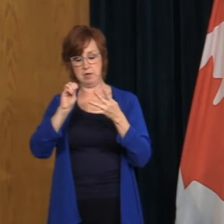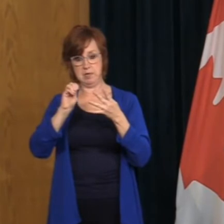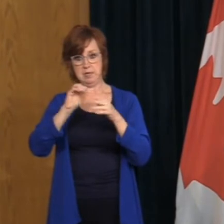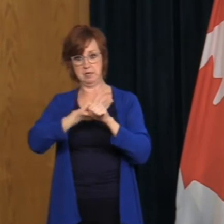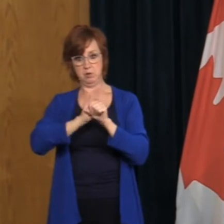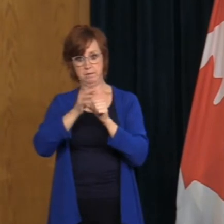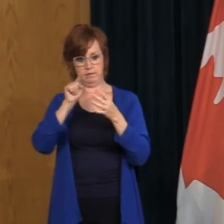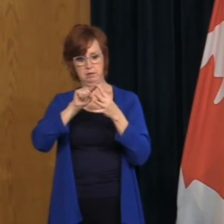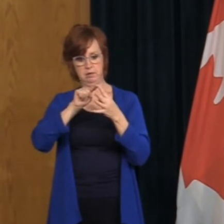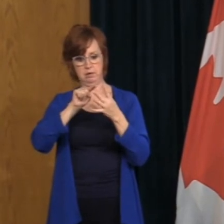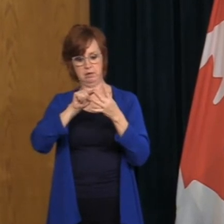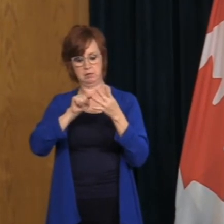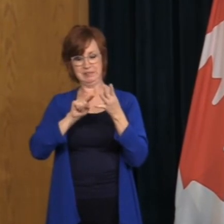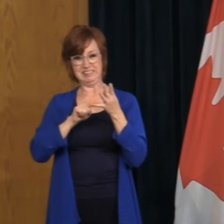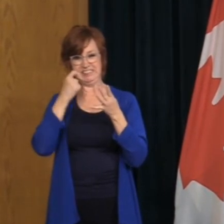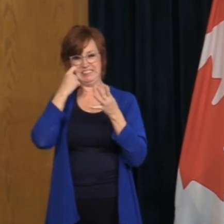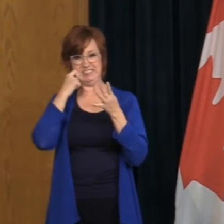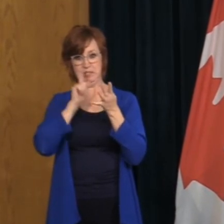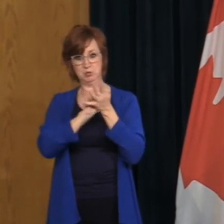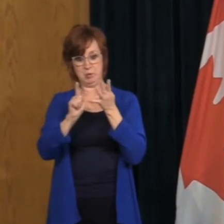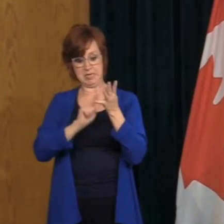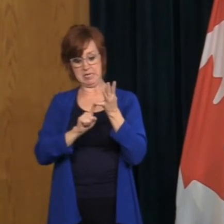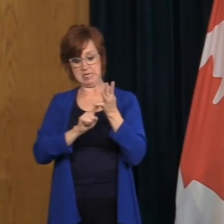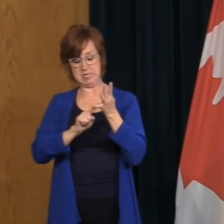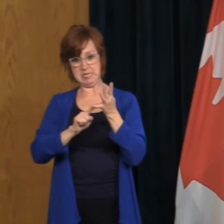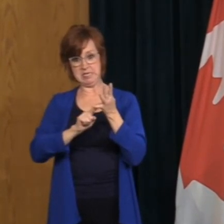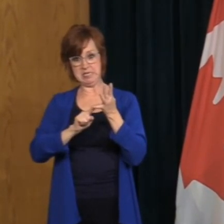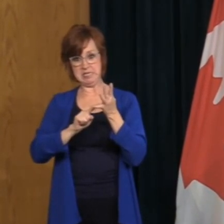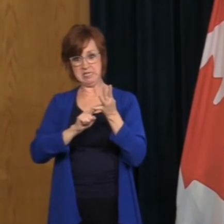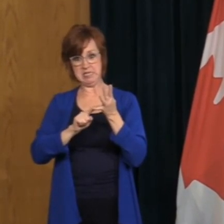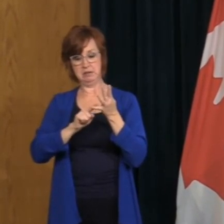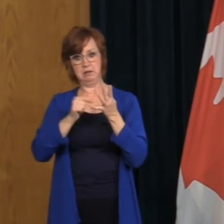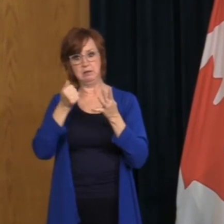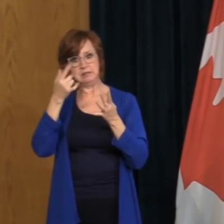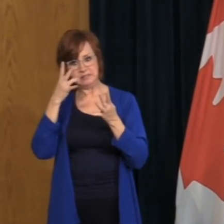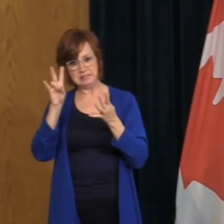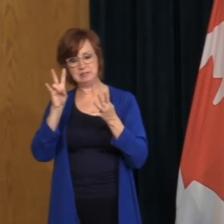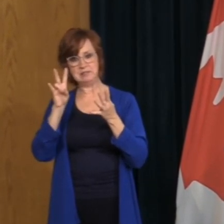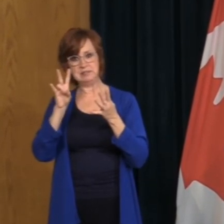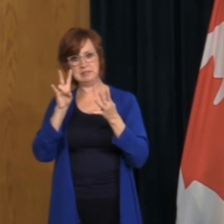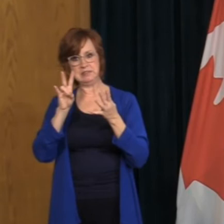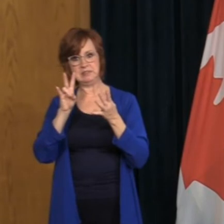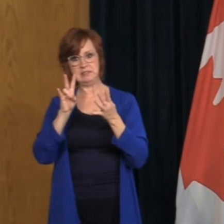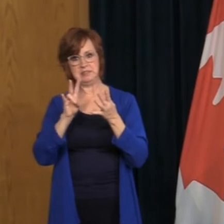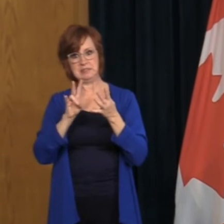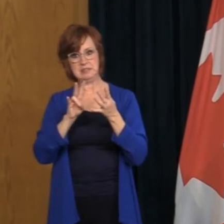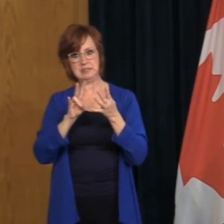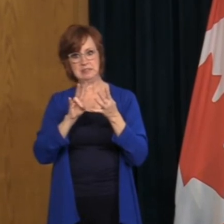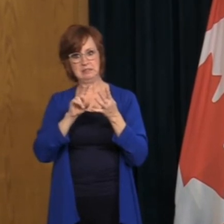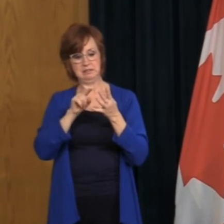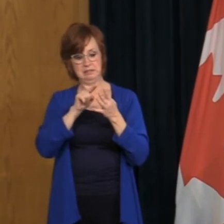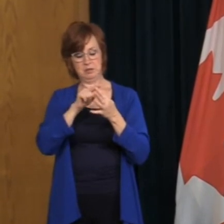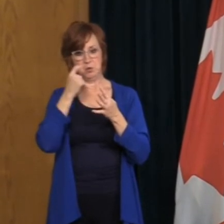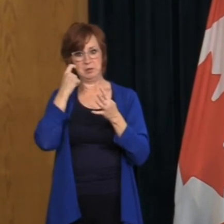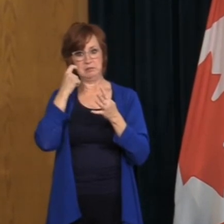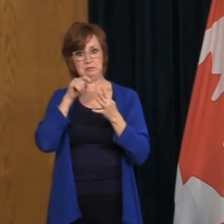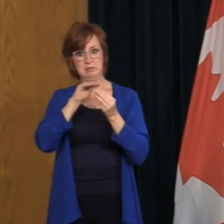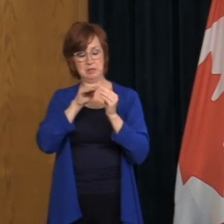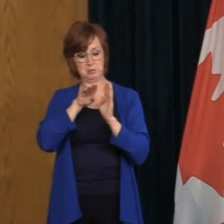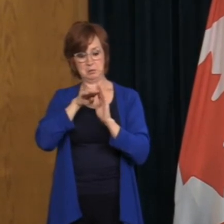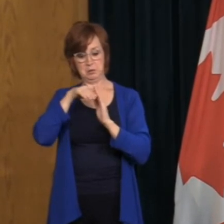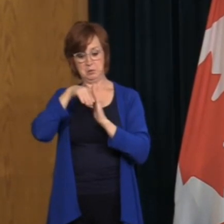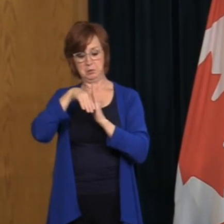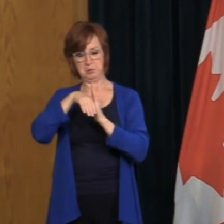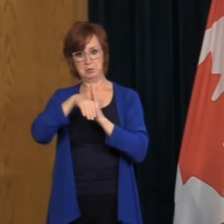we continue to drop. In this past week, the last week of May, down to 17 additional cases. So we have, Saskatchewan has done a very good